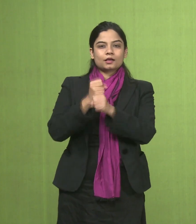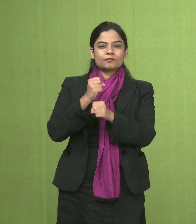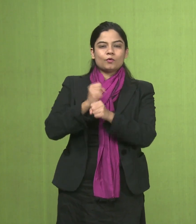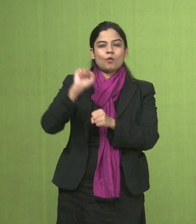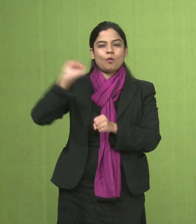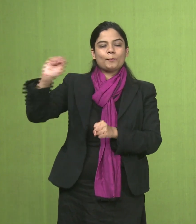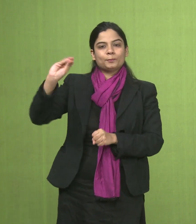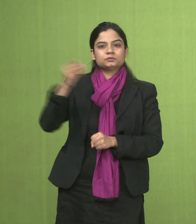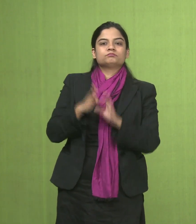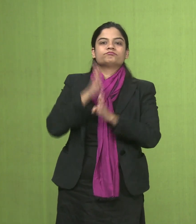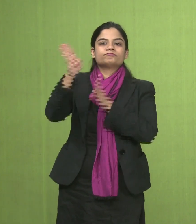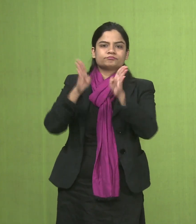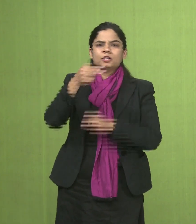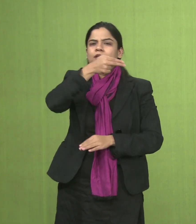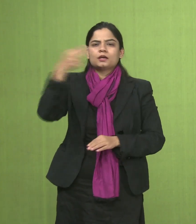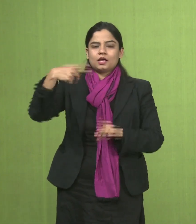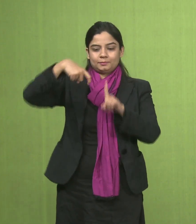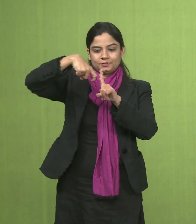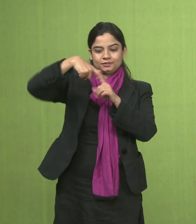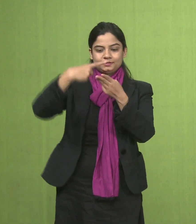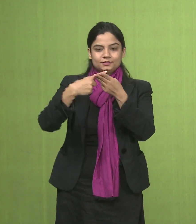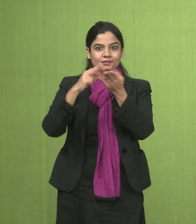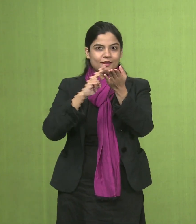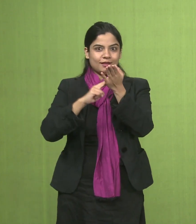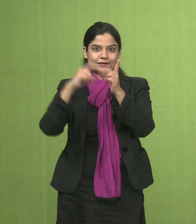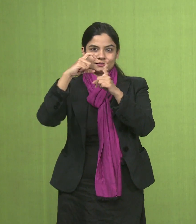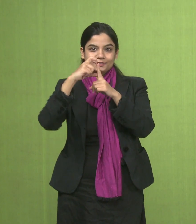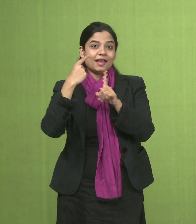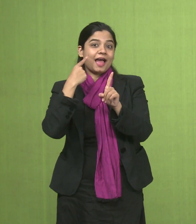It's always advisable to buy from Kendriya Bhandars